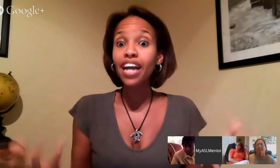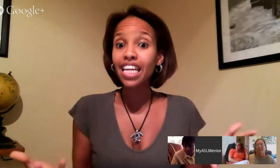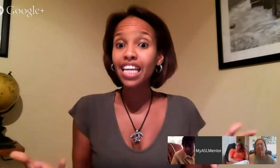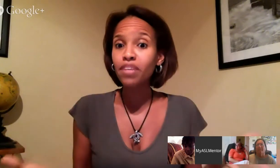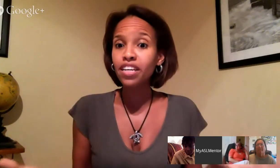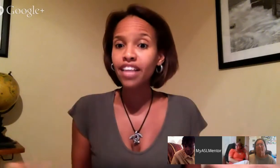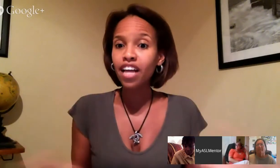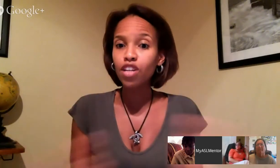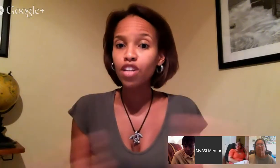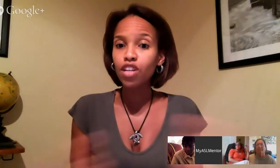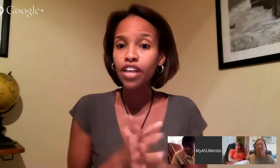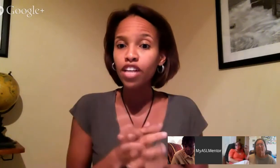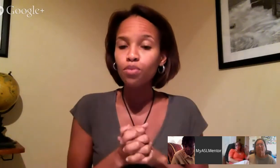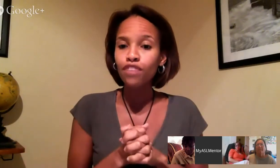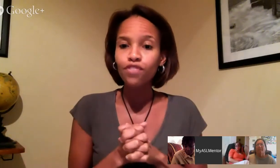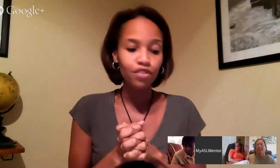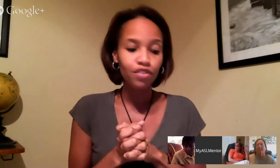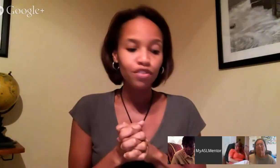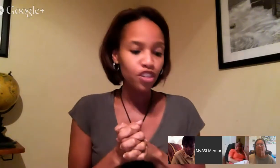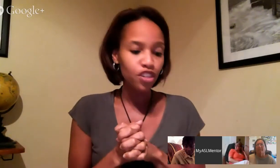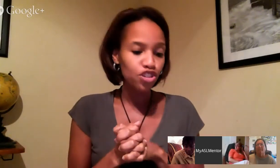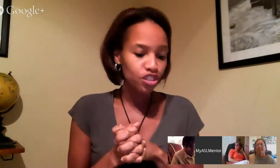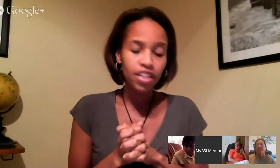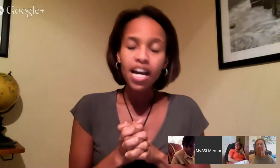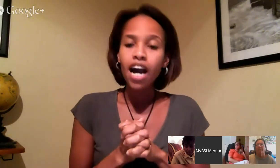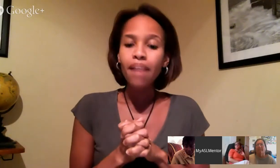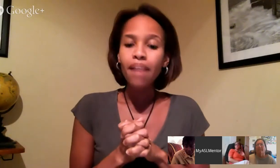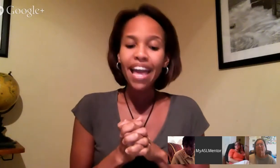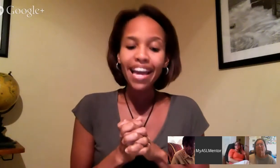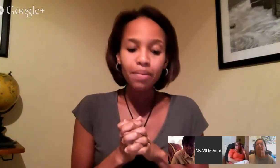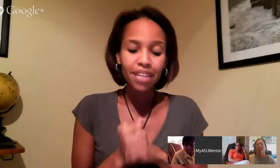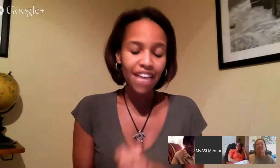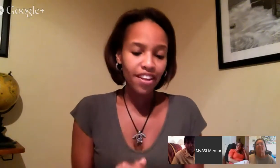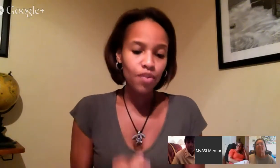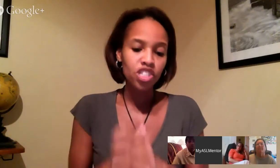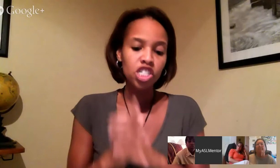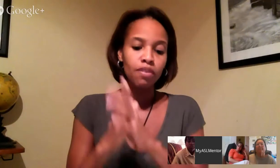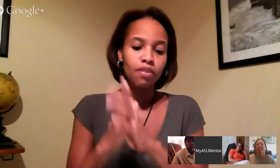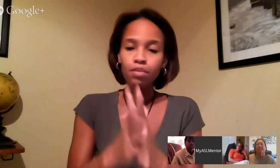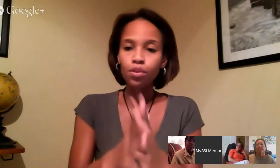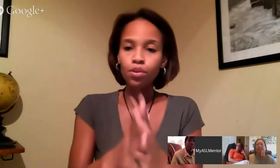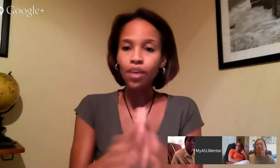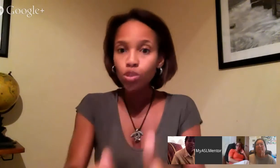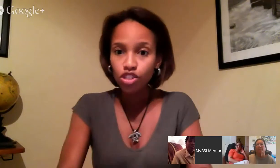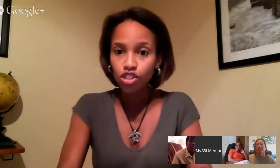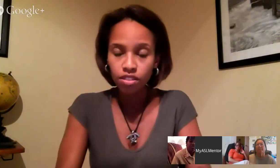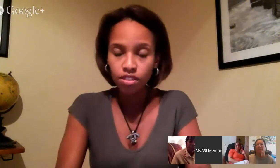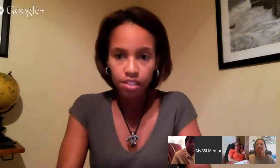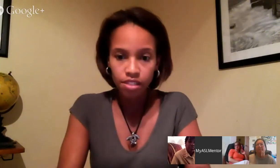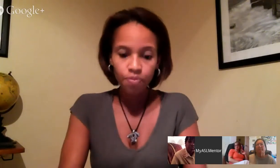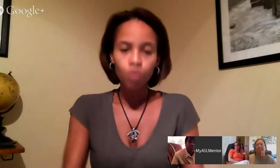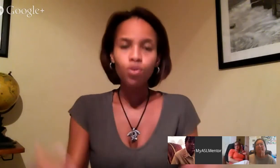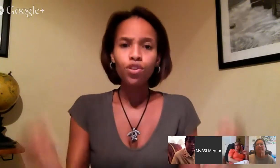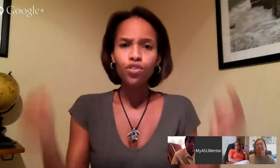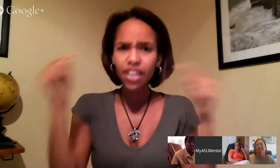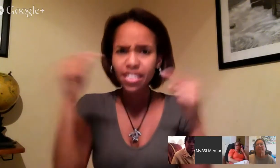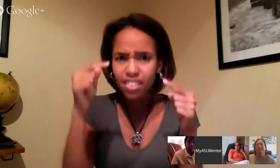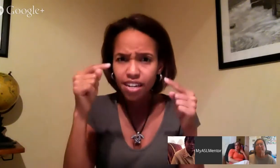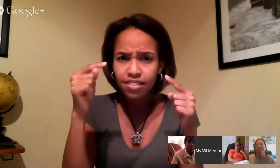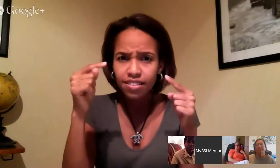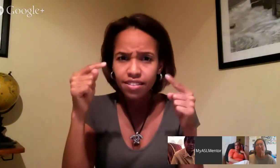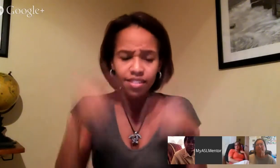to kind of give everybody that little brief refresher. Anybody have any questions about WH questions, what our